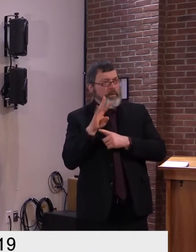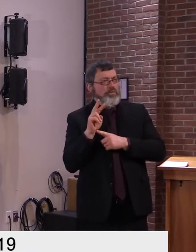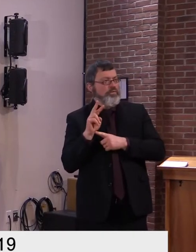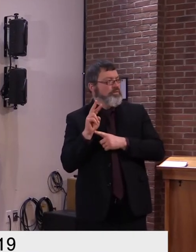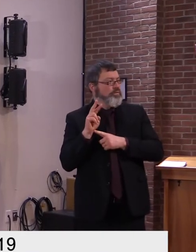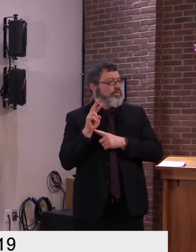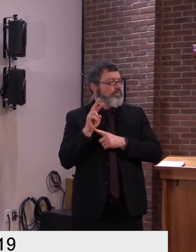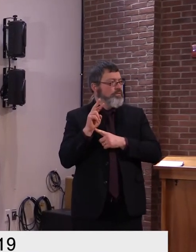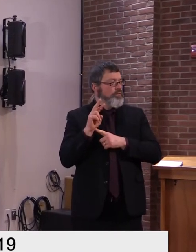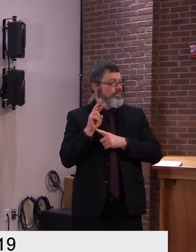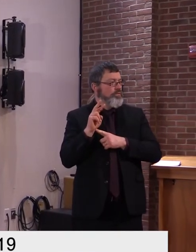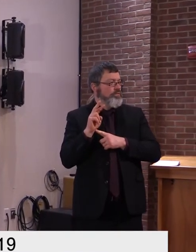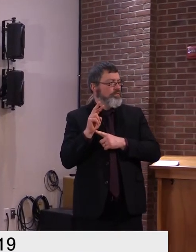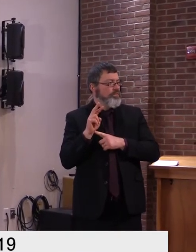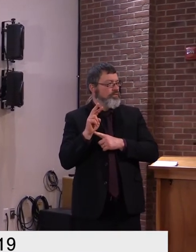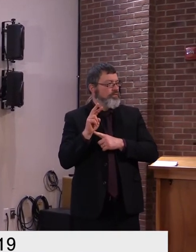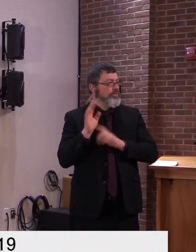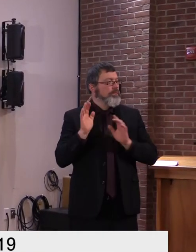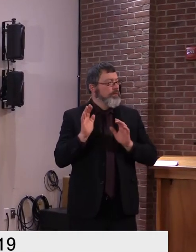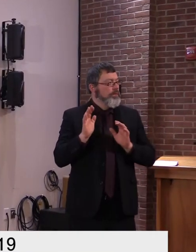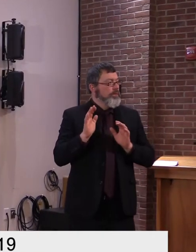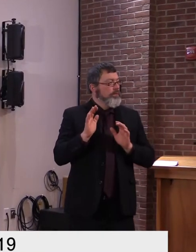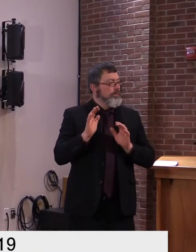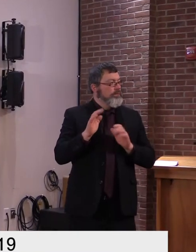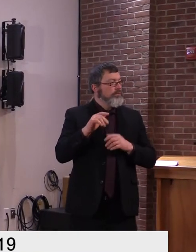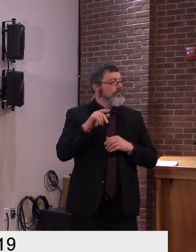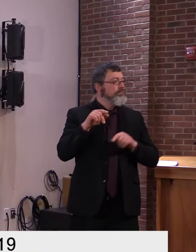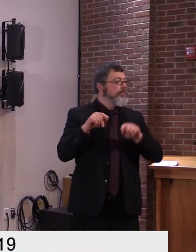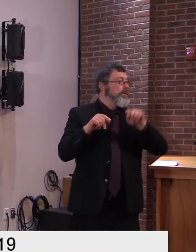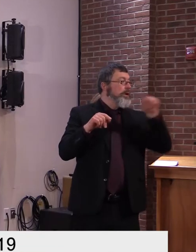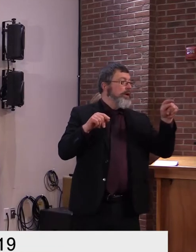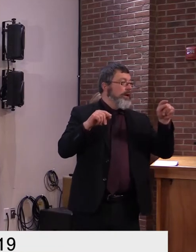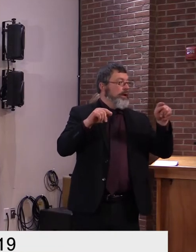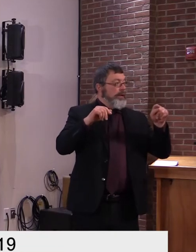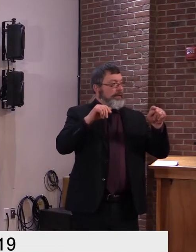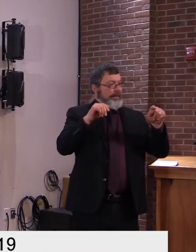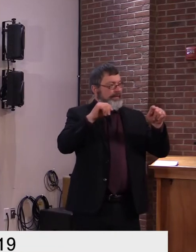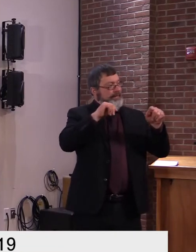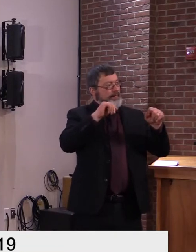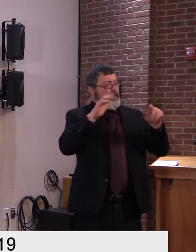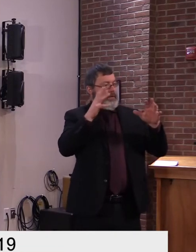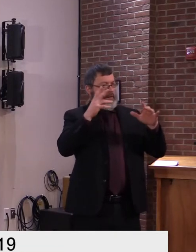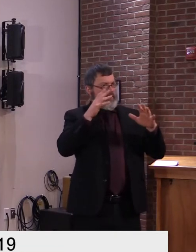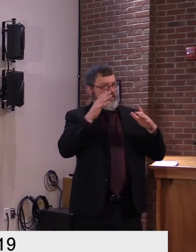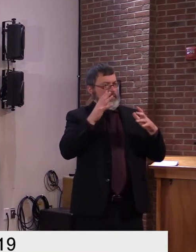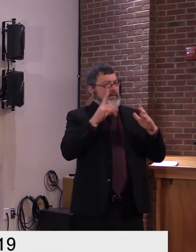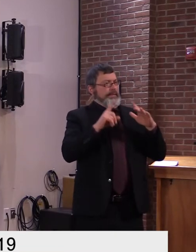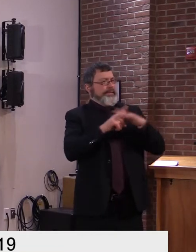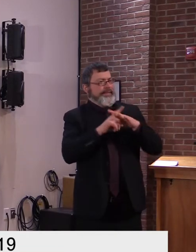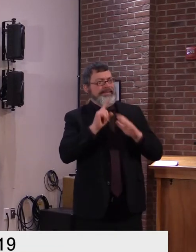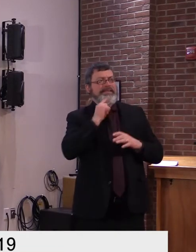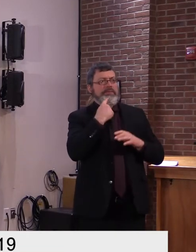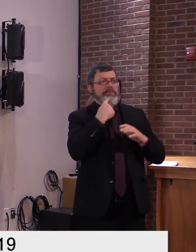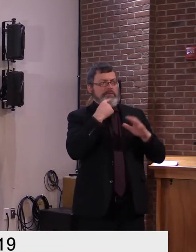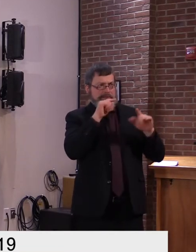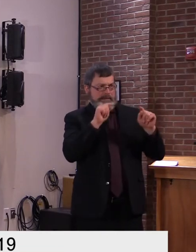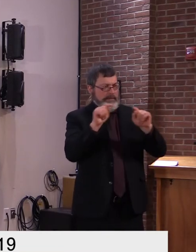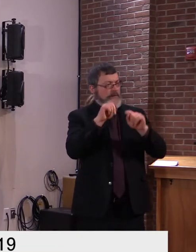non-outbreak situations, as we call them, they are 223, 58 are healthcare